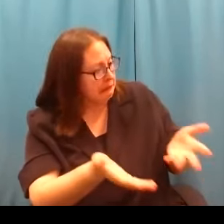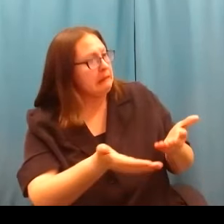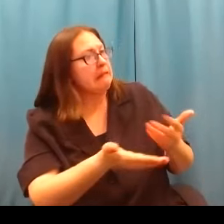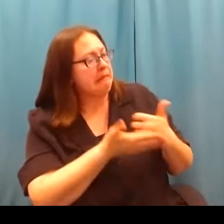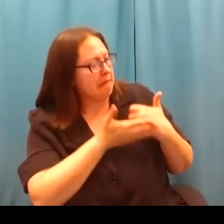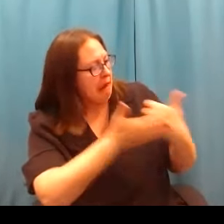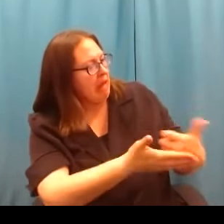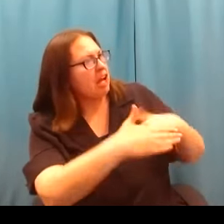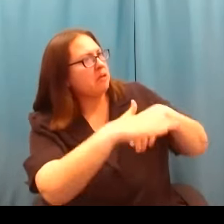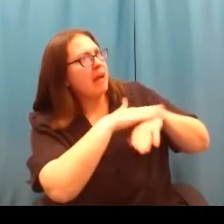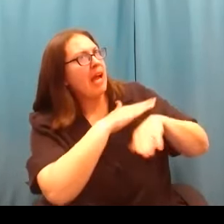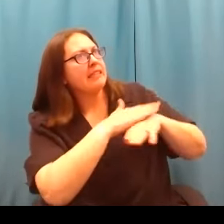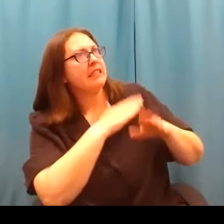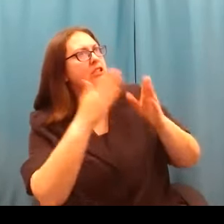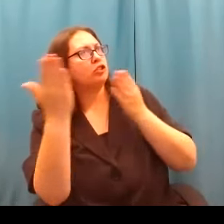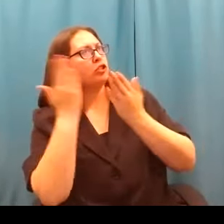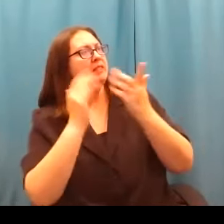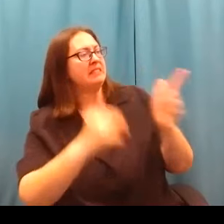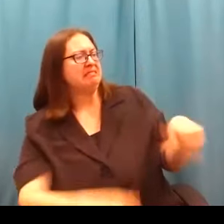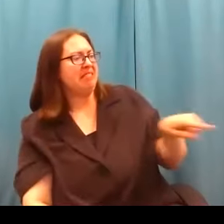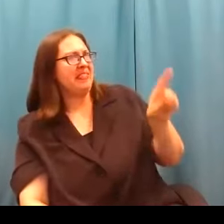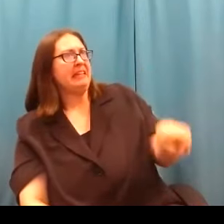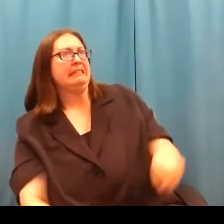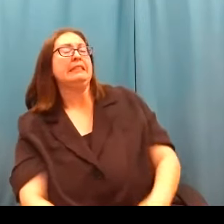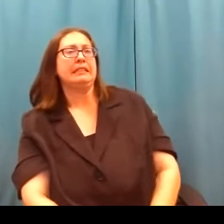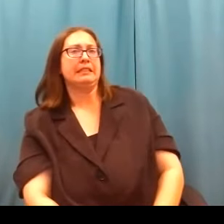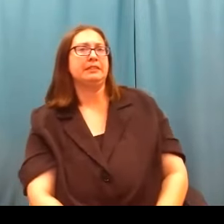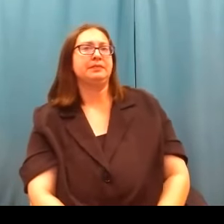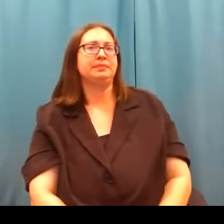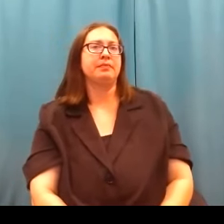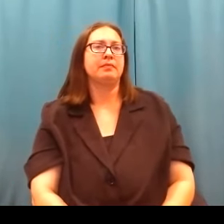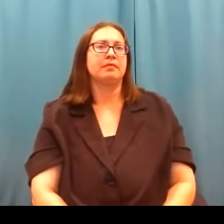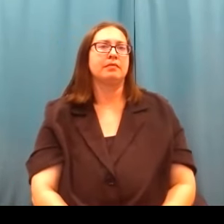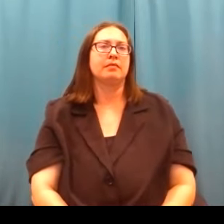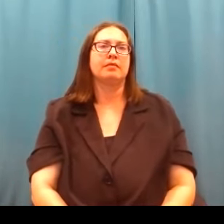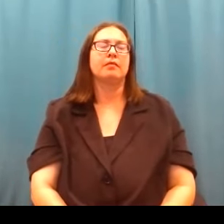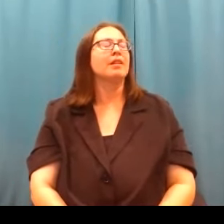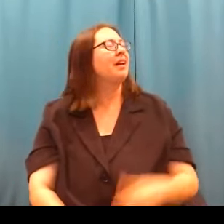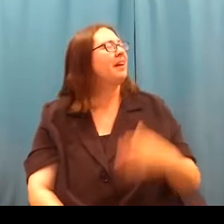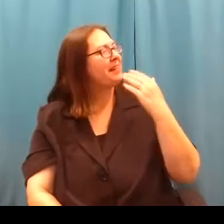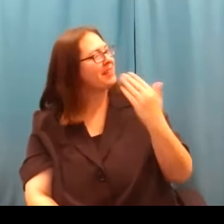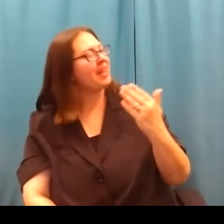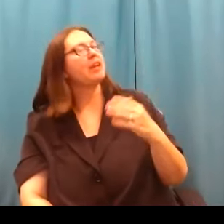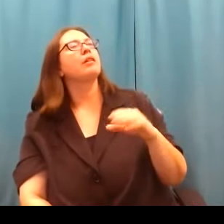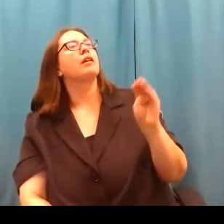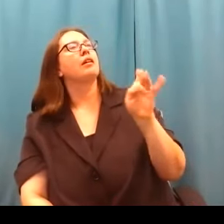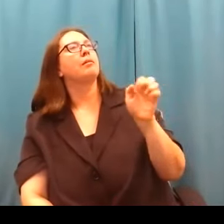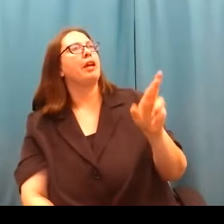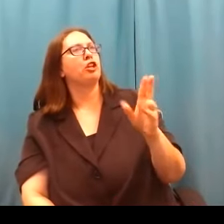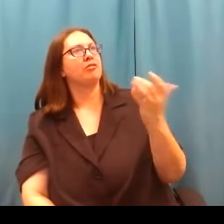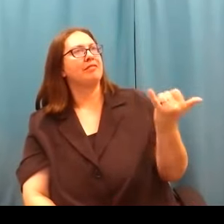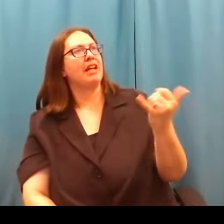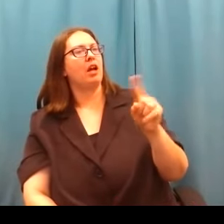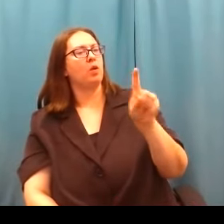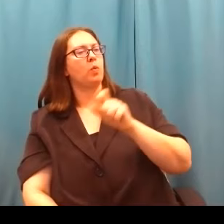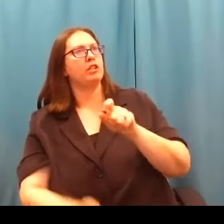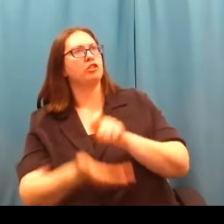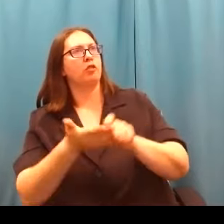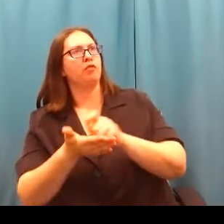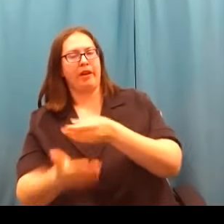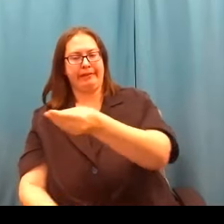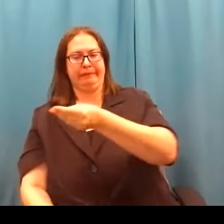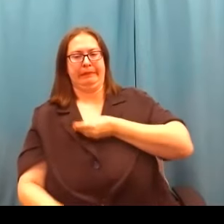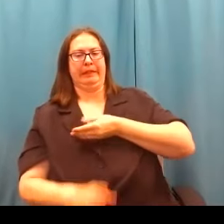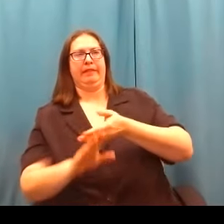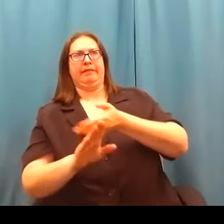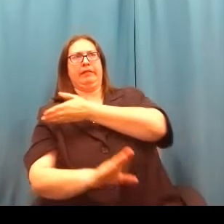lives. Thank you, Dr. Echols. Mayor, we would like to go to a pre-submitted question. There are a